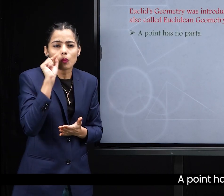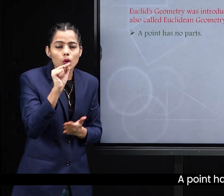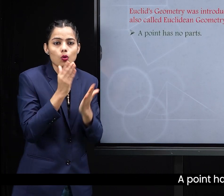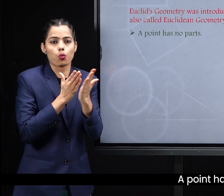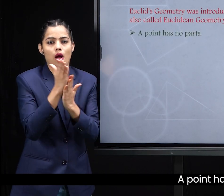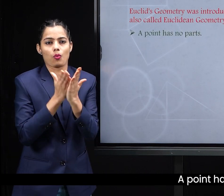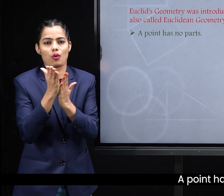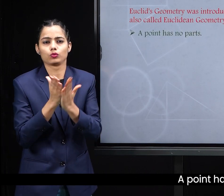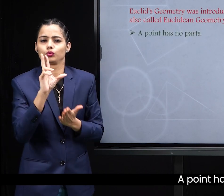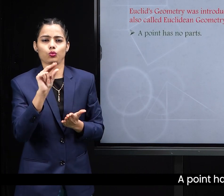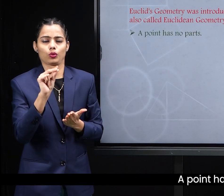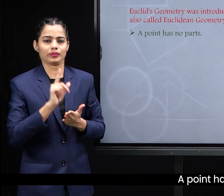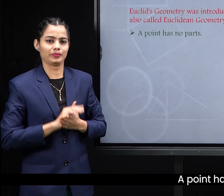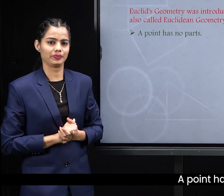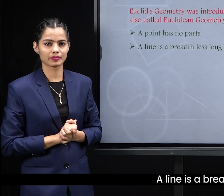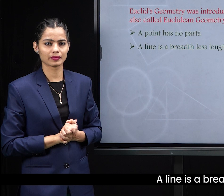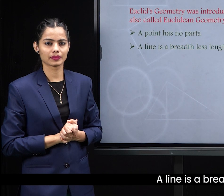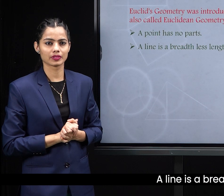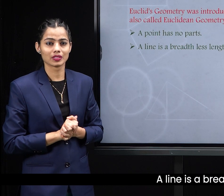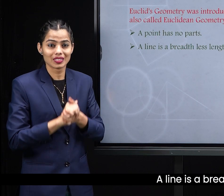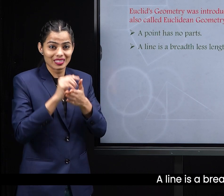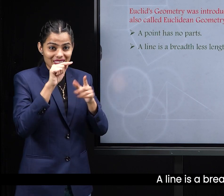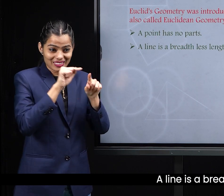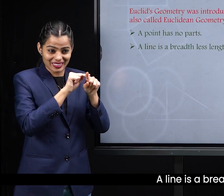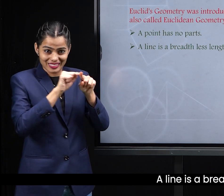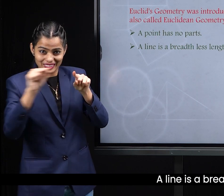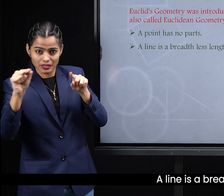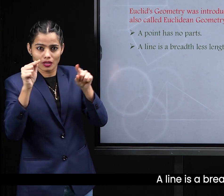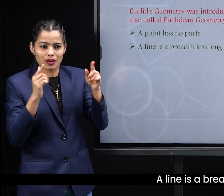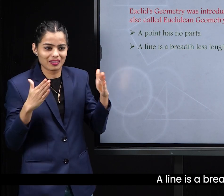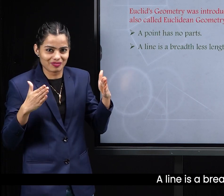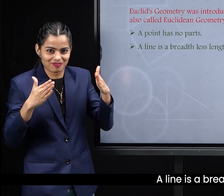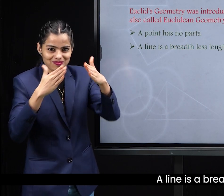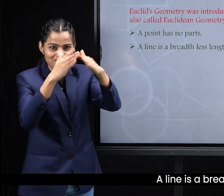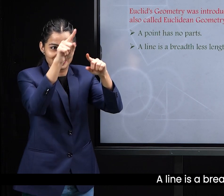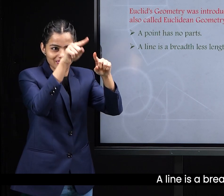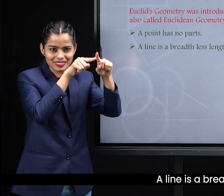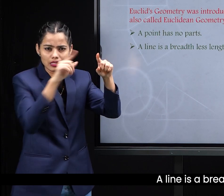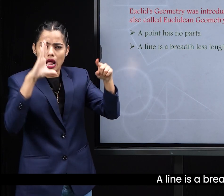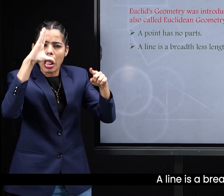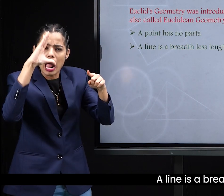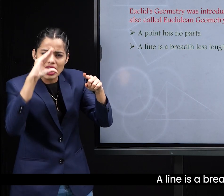a point has no parts, a line is a breadth less length,